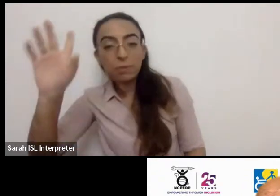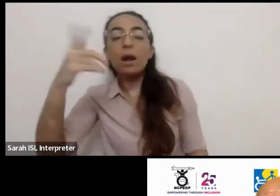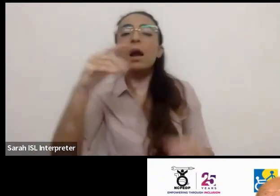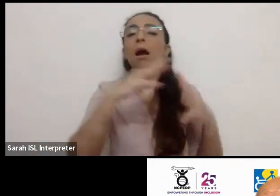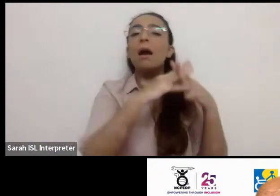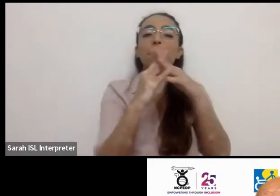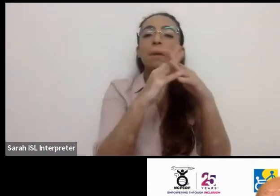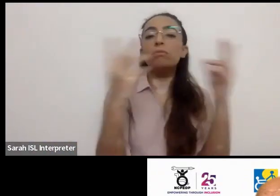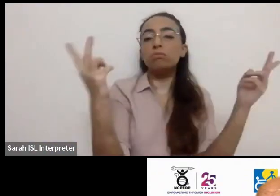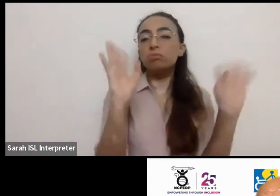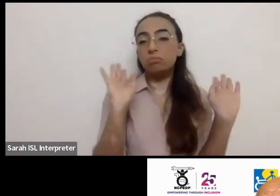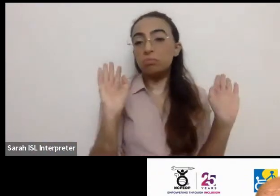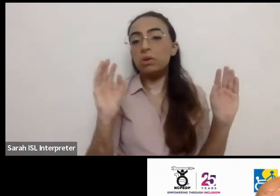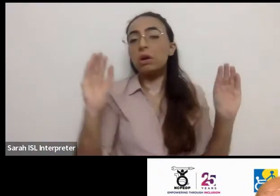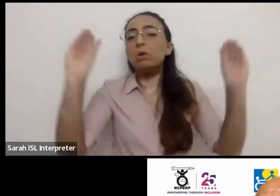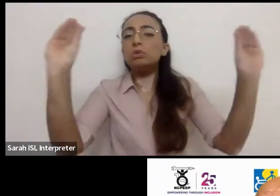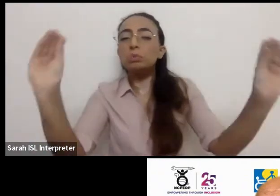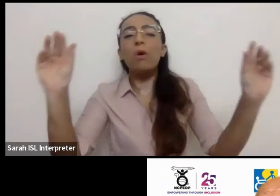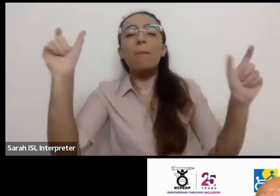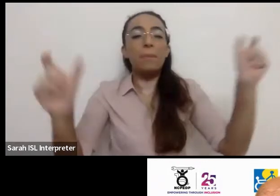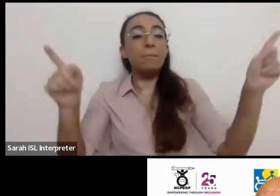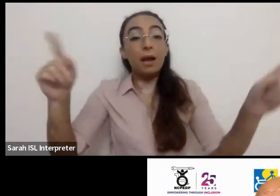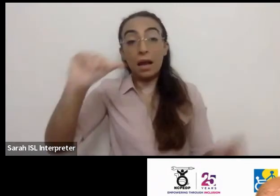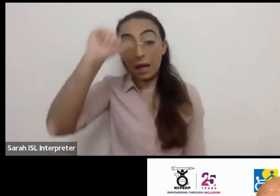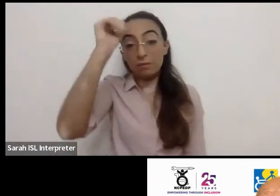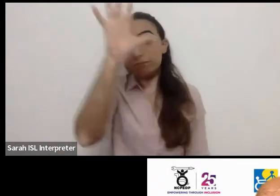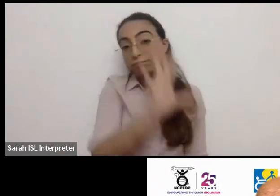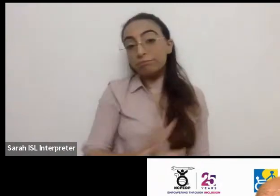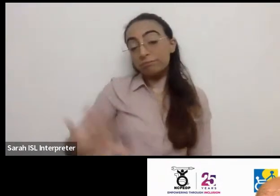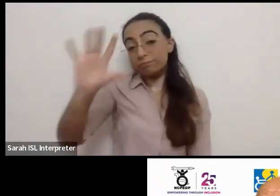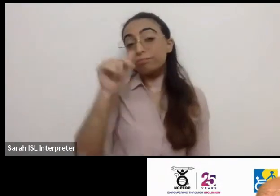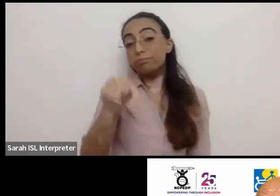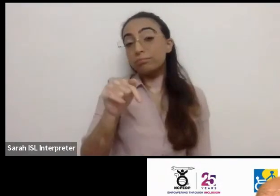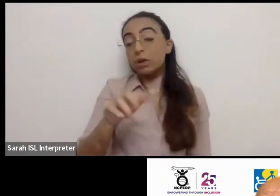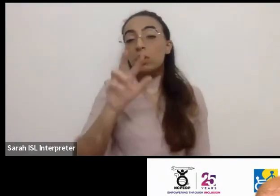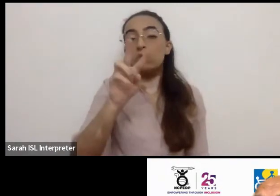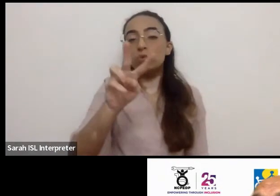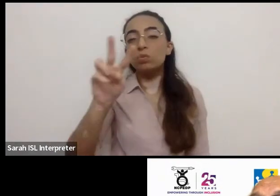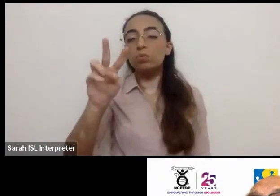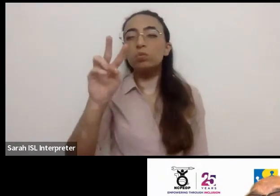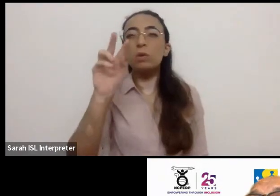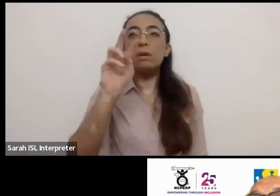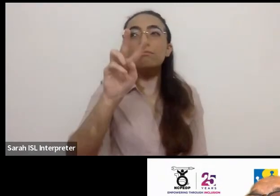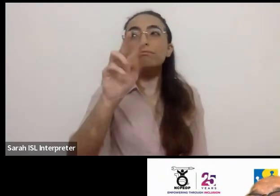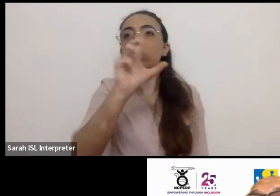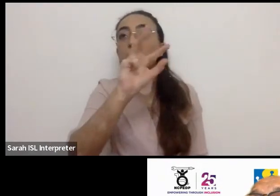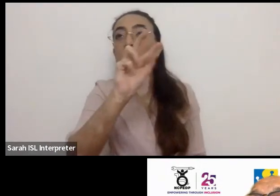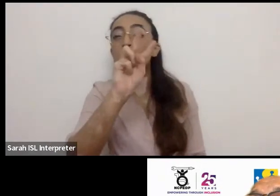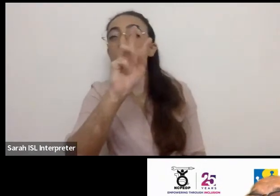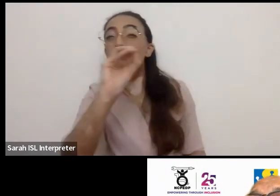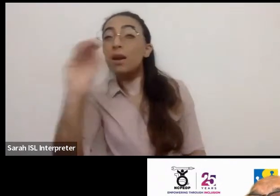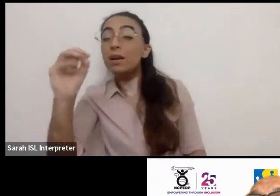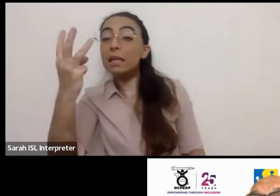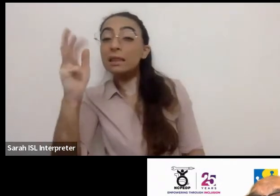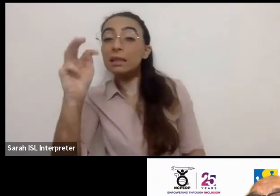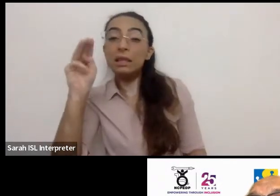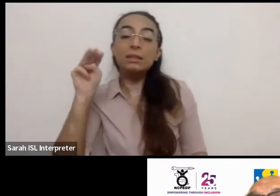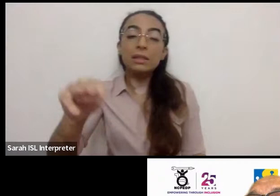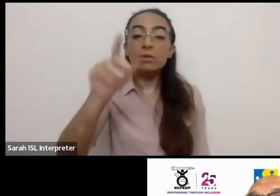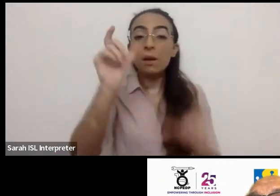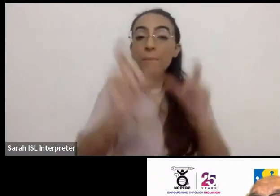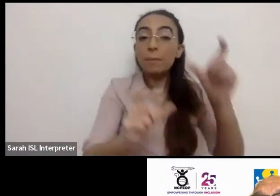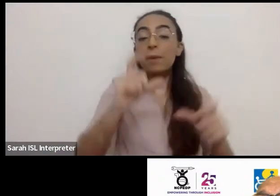But that, frankly, is still a small fraction of the 230,000 people we have across the